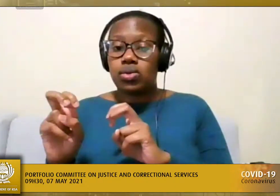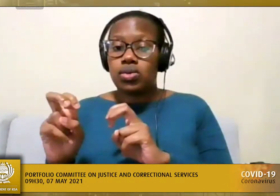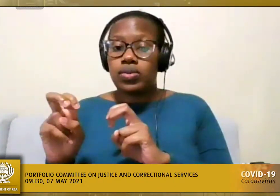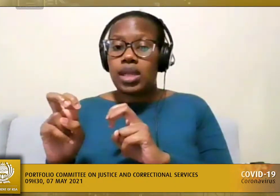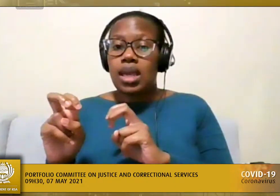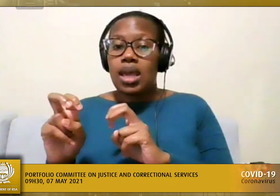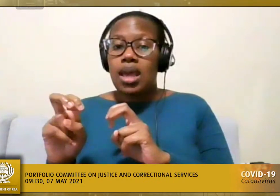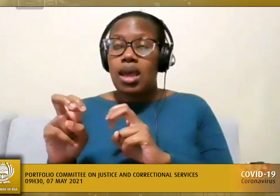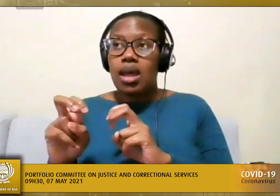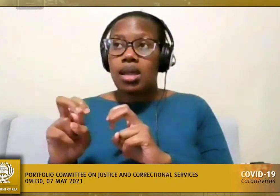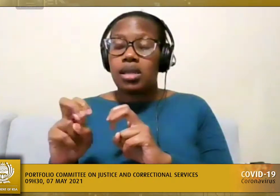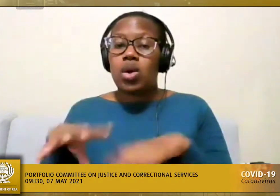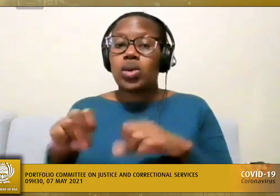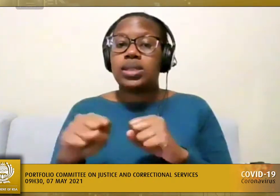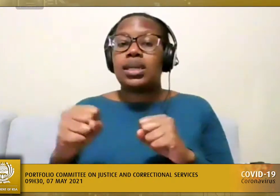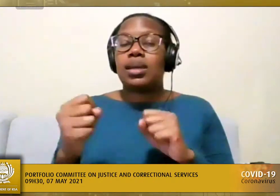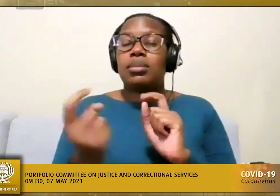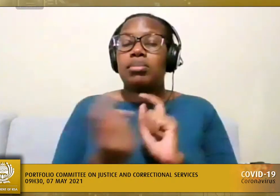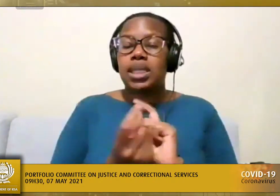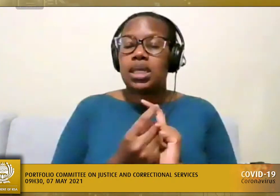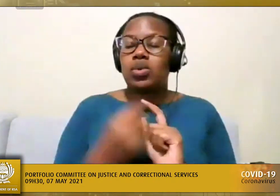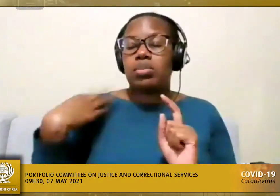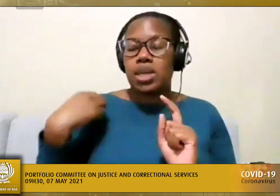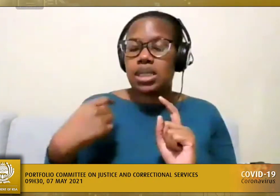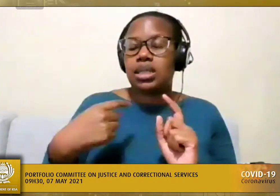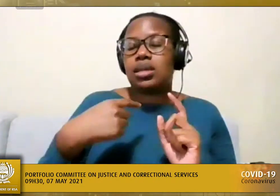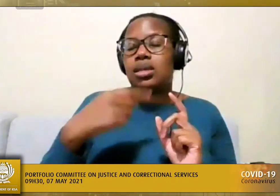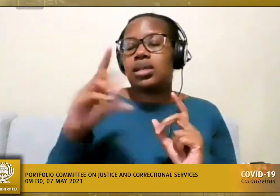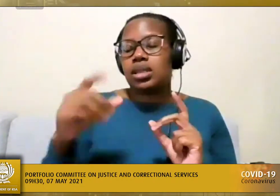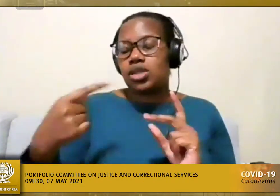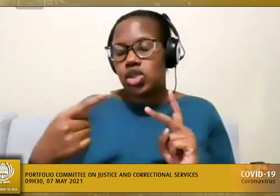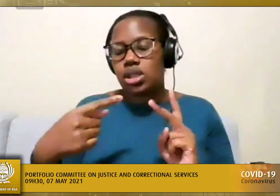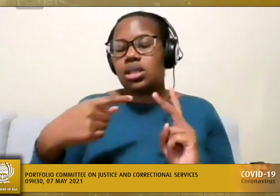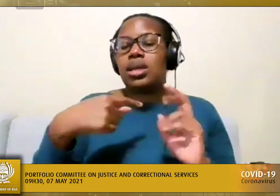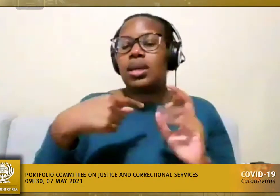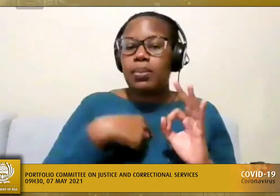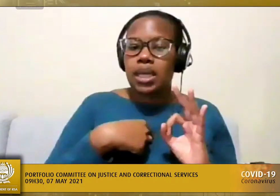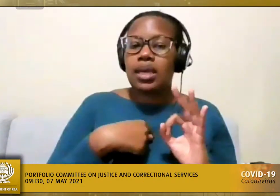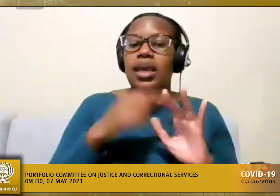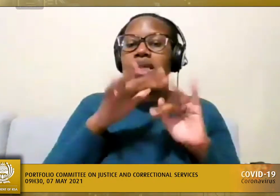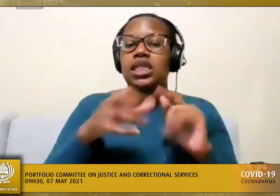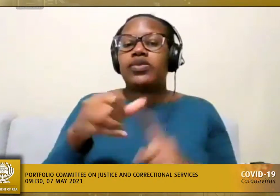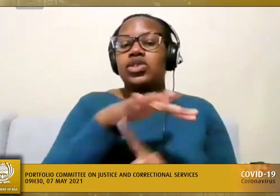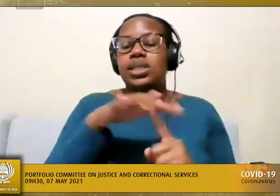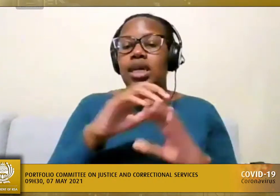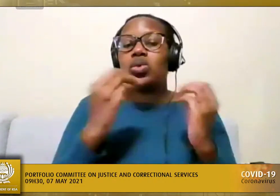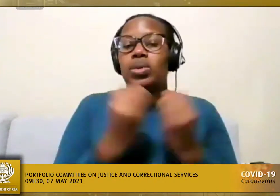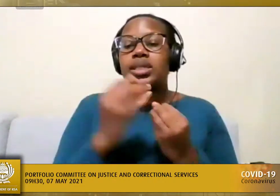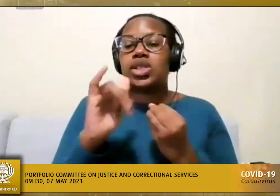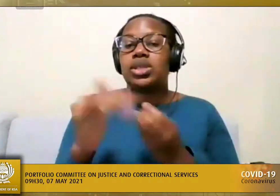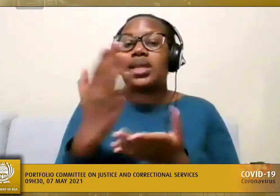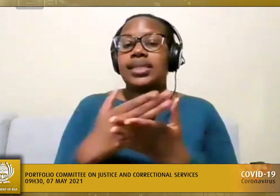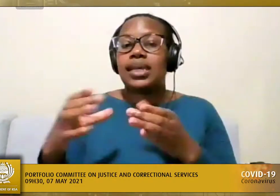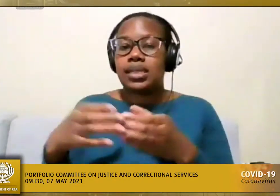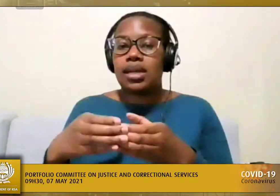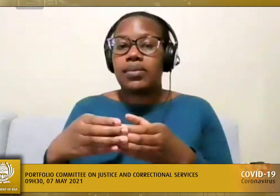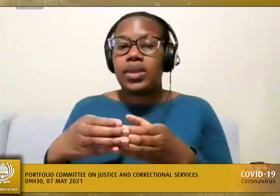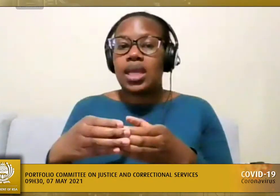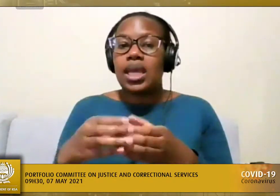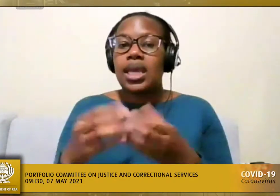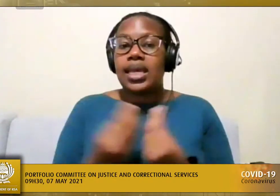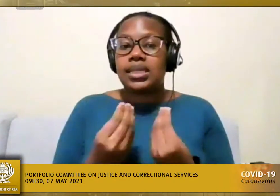a meeting with the minister myself and himself and Civil Society organizations in that sector I'm it's something